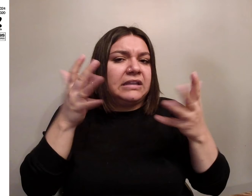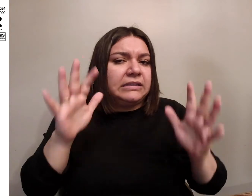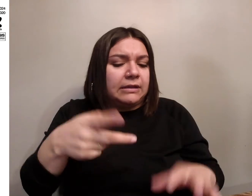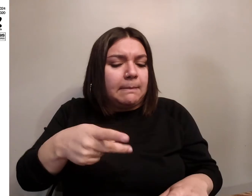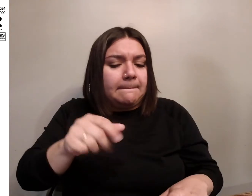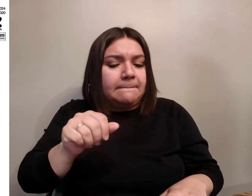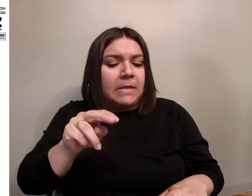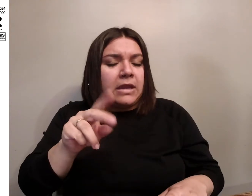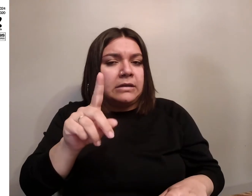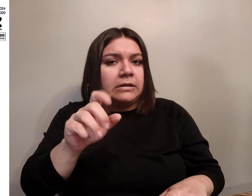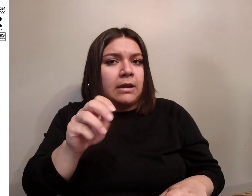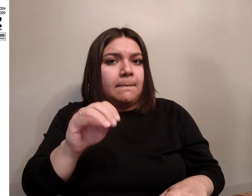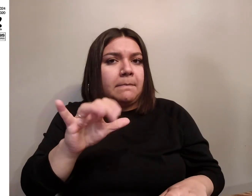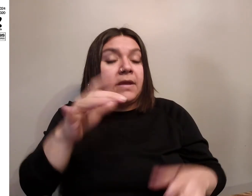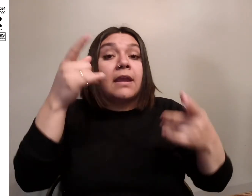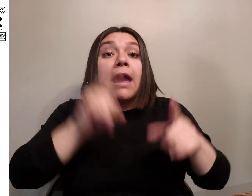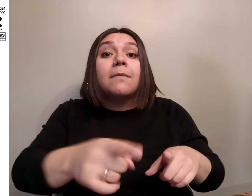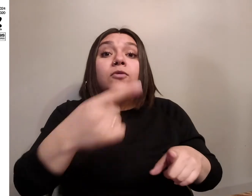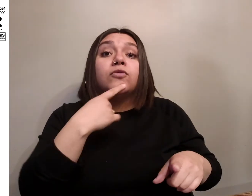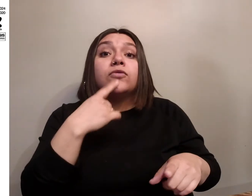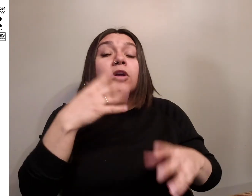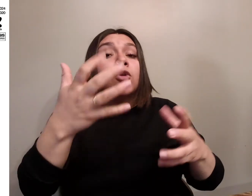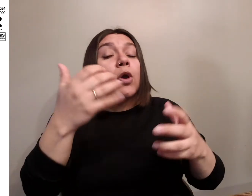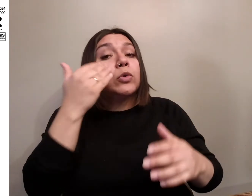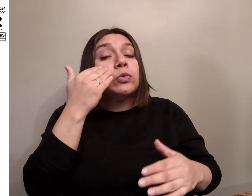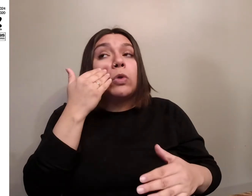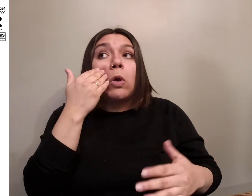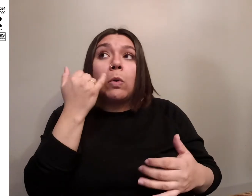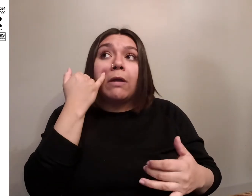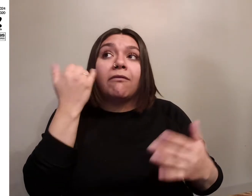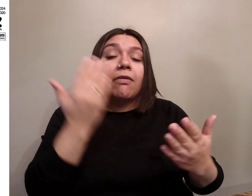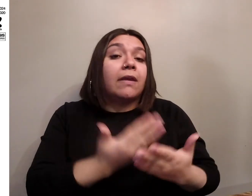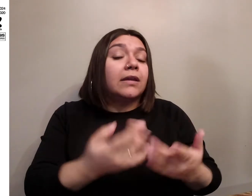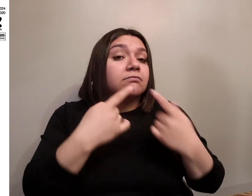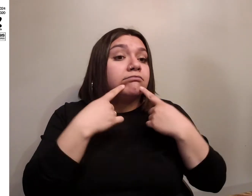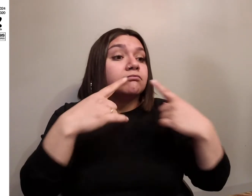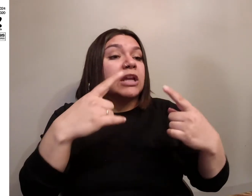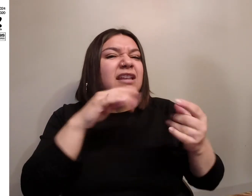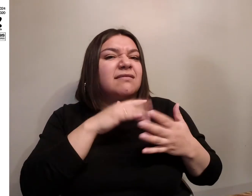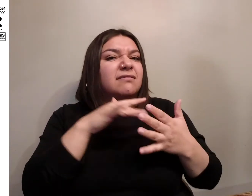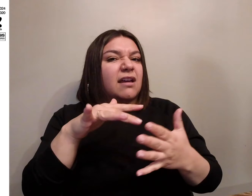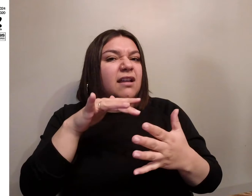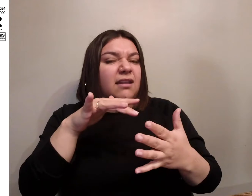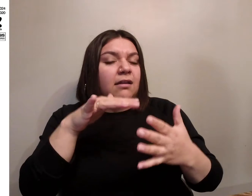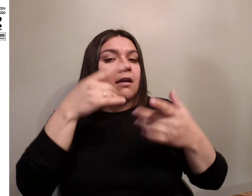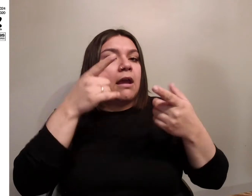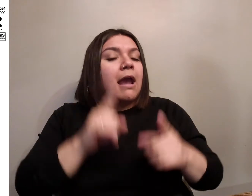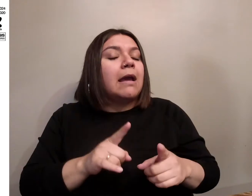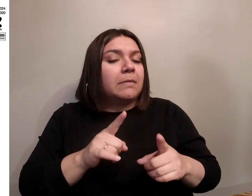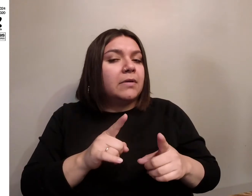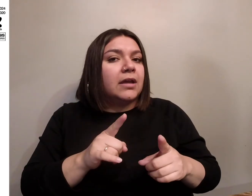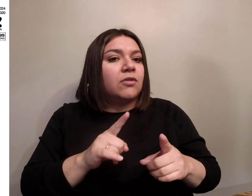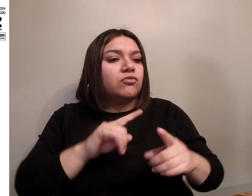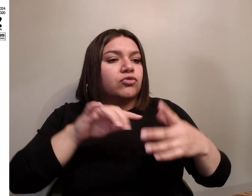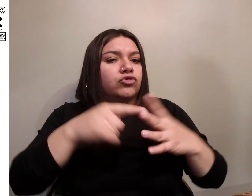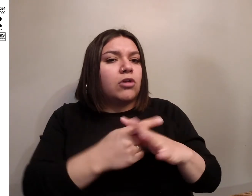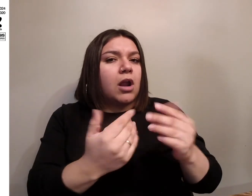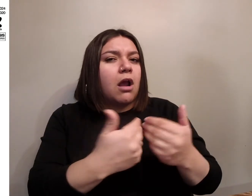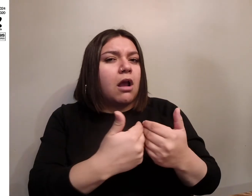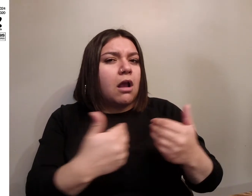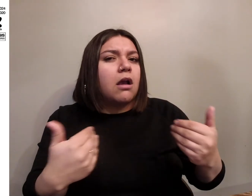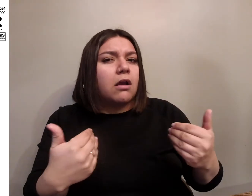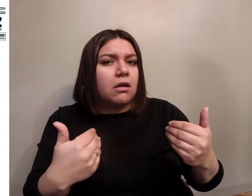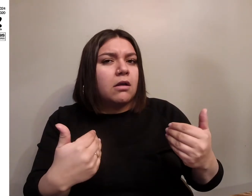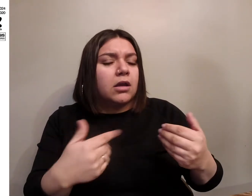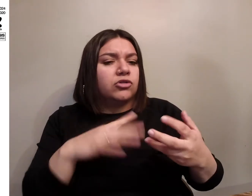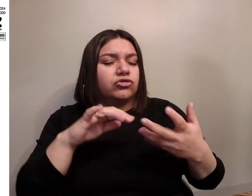this news of the pandemic. And what you once said, that when you want to know how things really work, study them